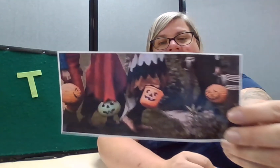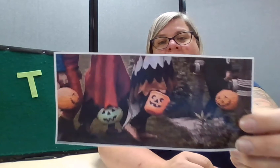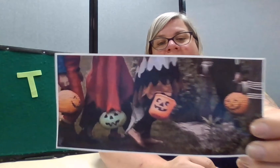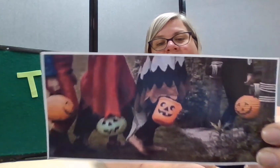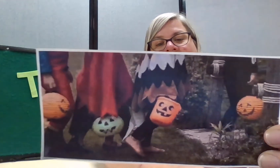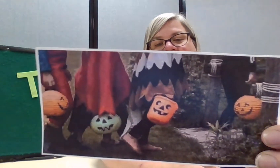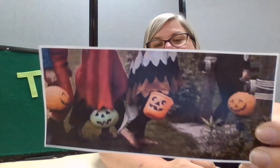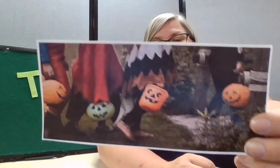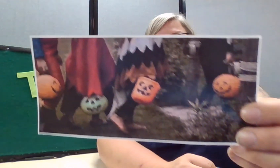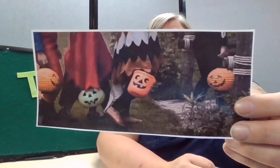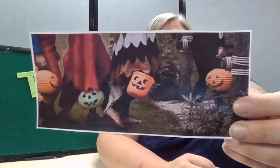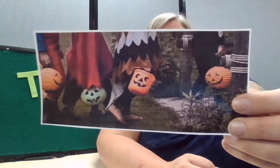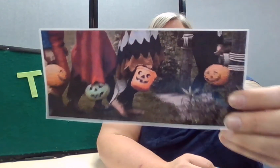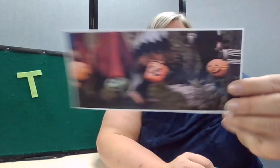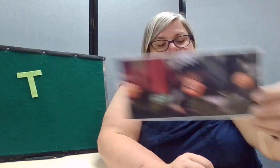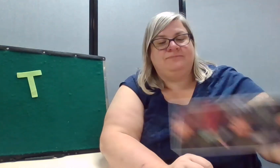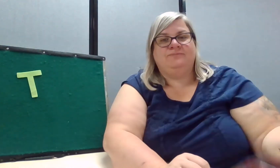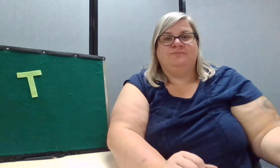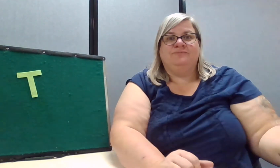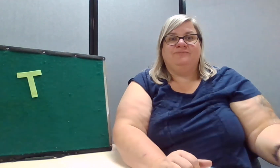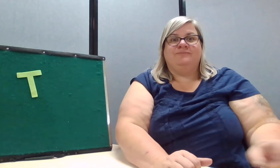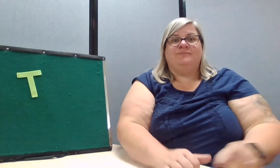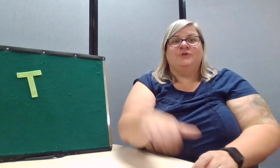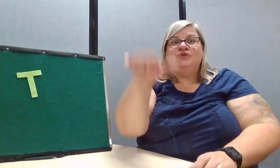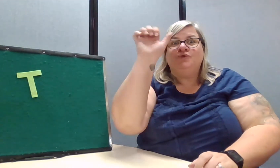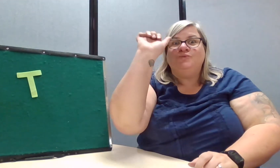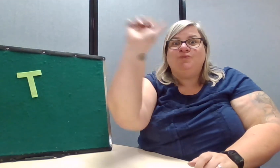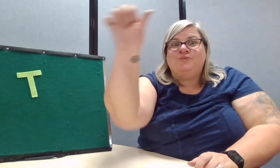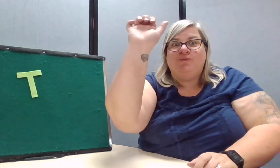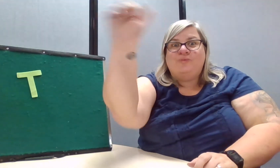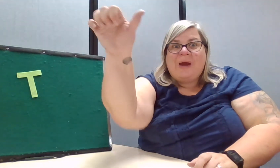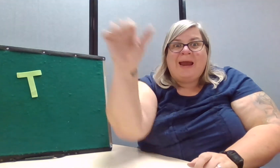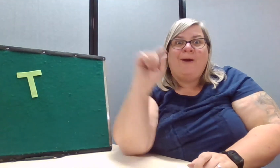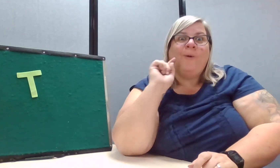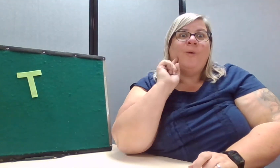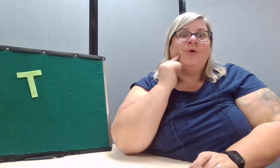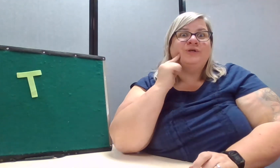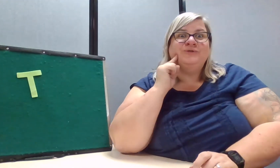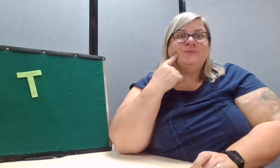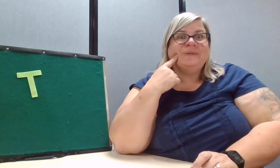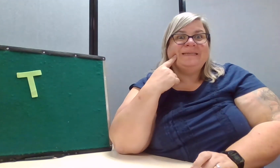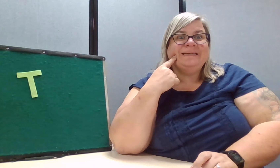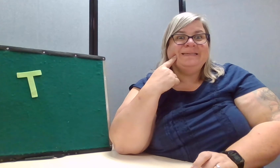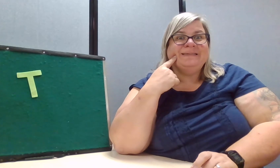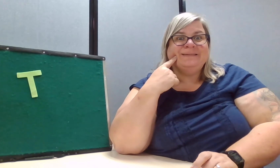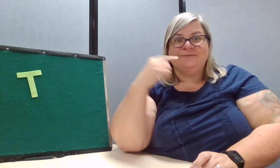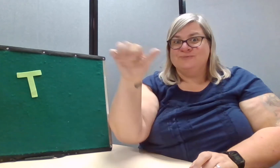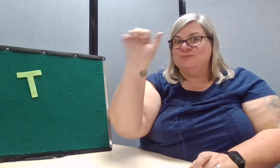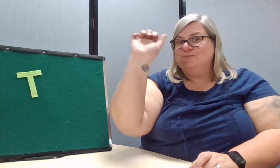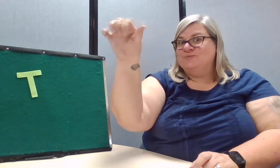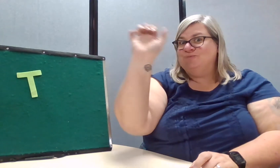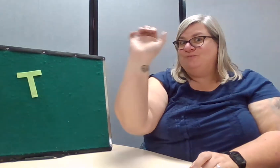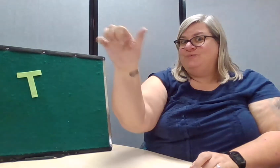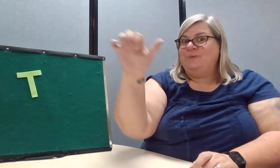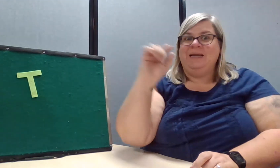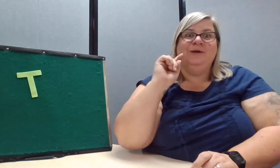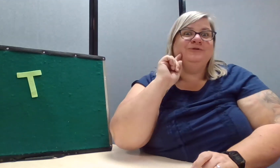Go trick or treating. So trick or treat. Trick or